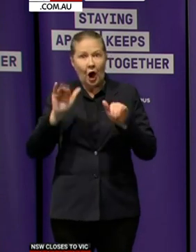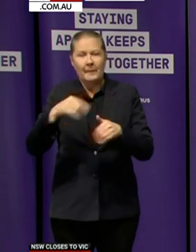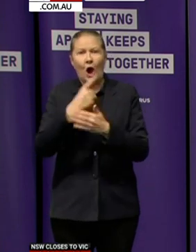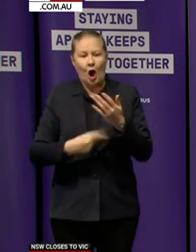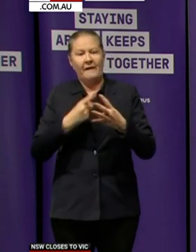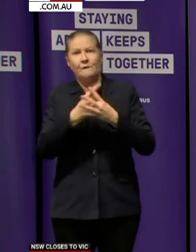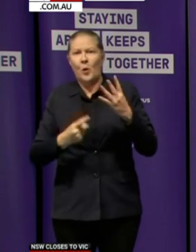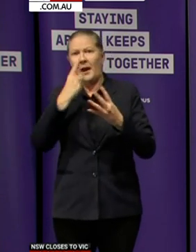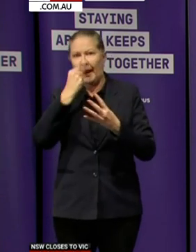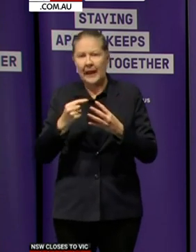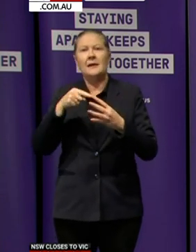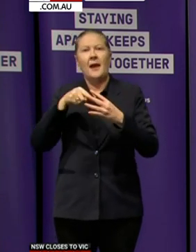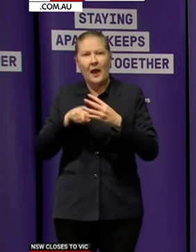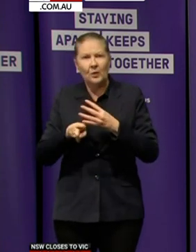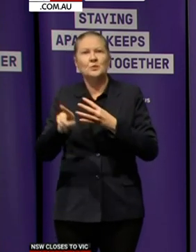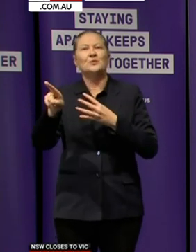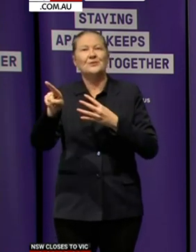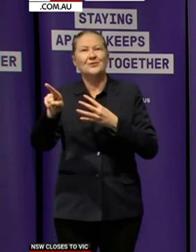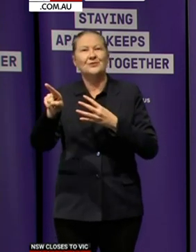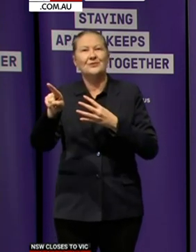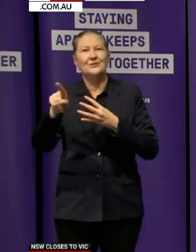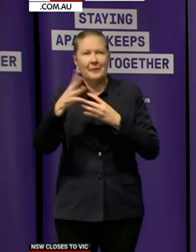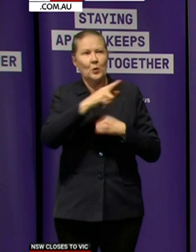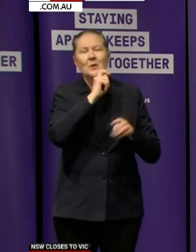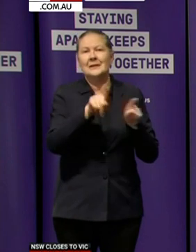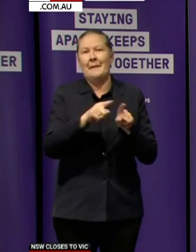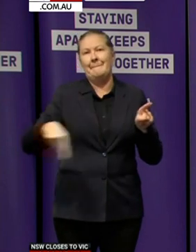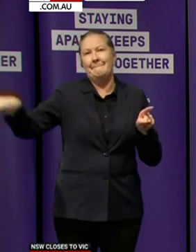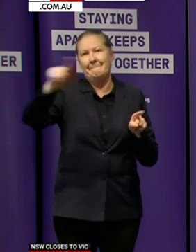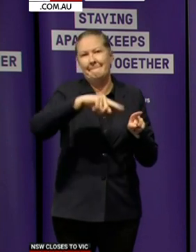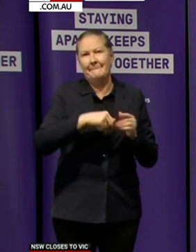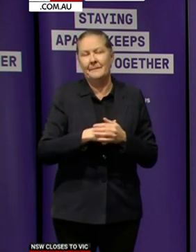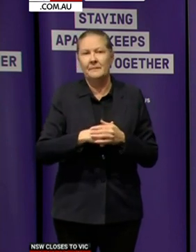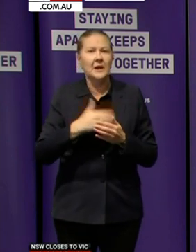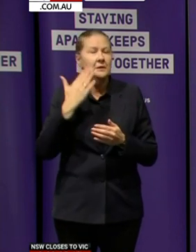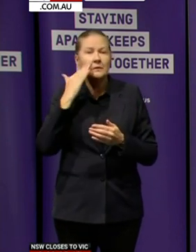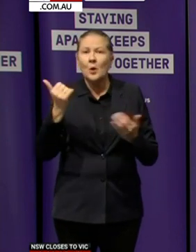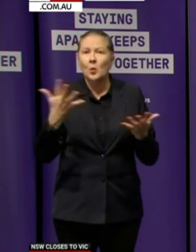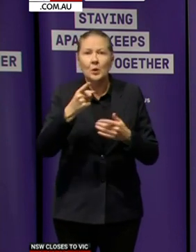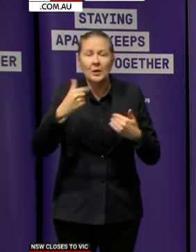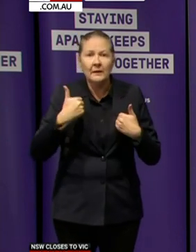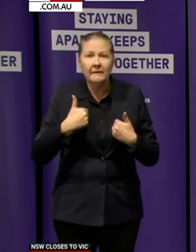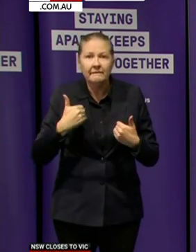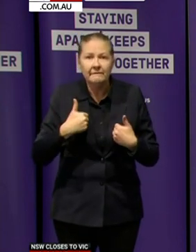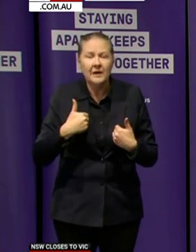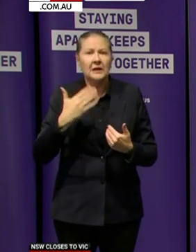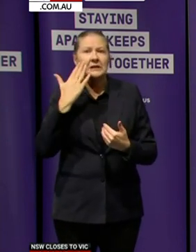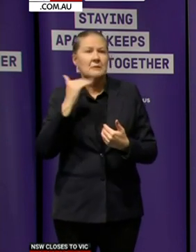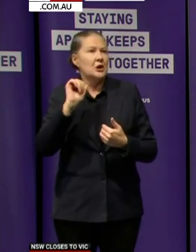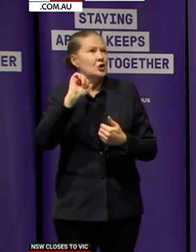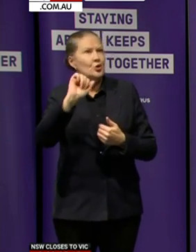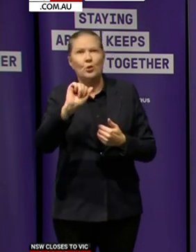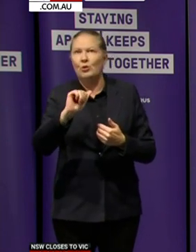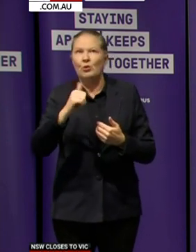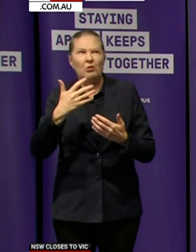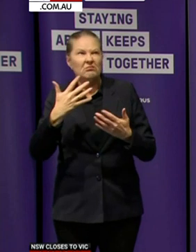those who test positive, like any person who tests positive across the state, regardless of their postcode, regardless of their landlord, and their